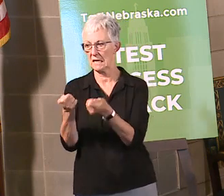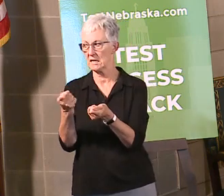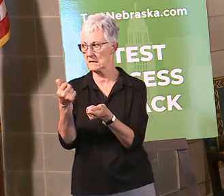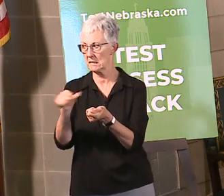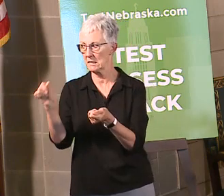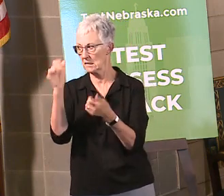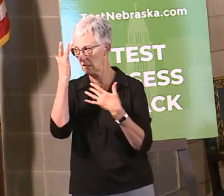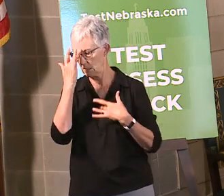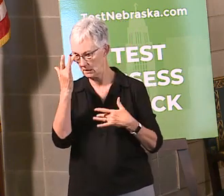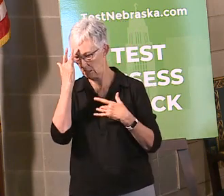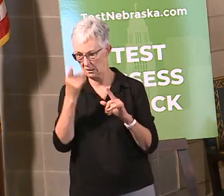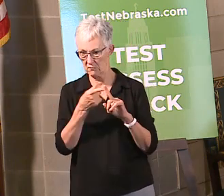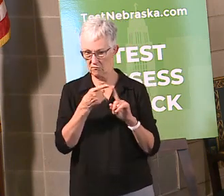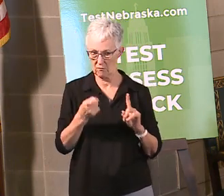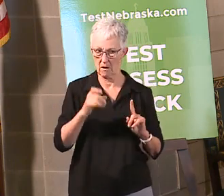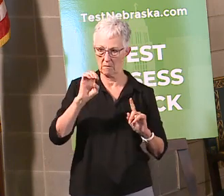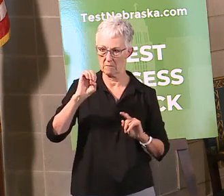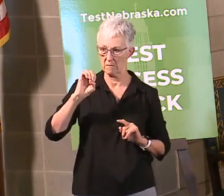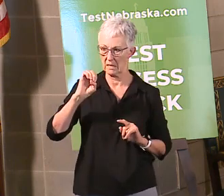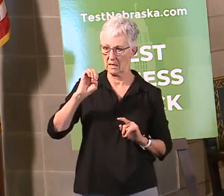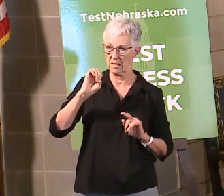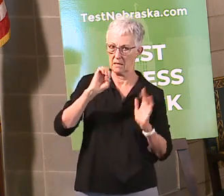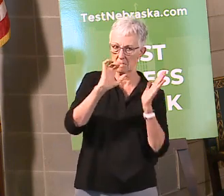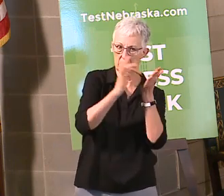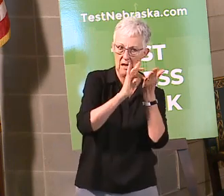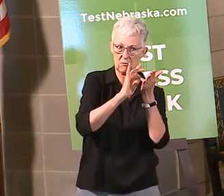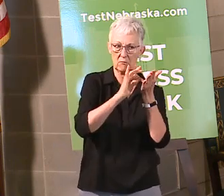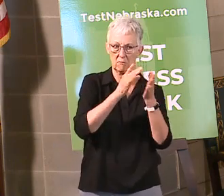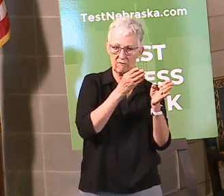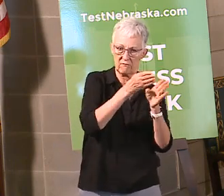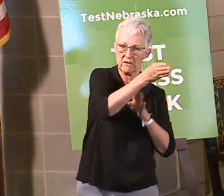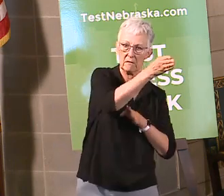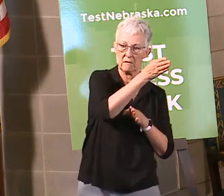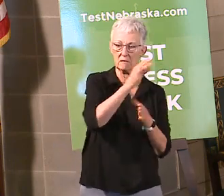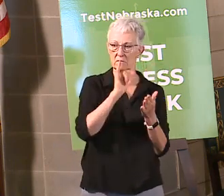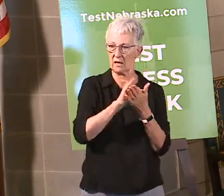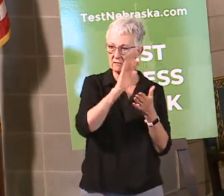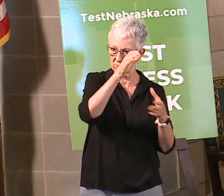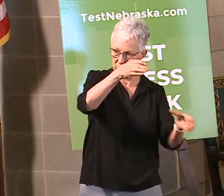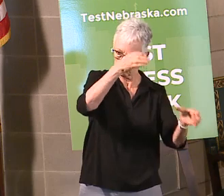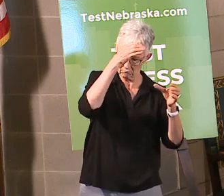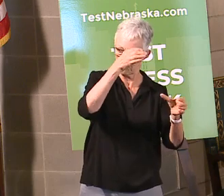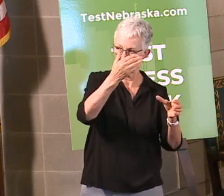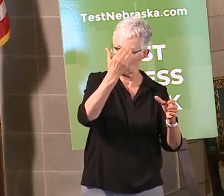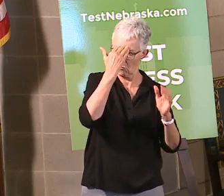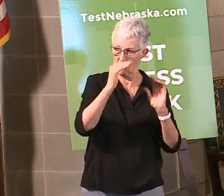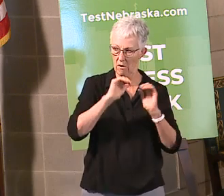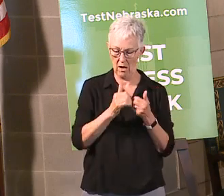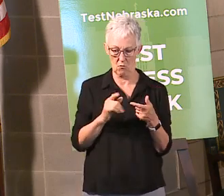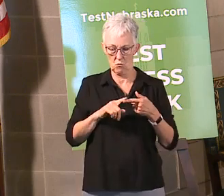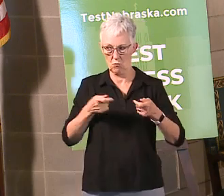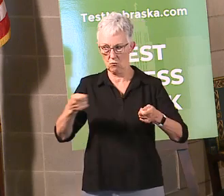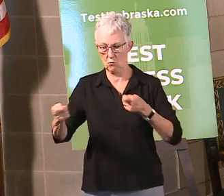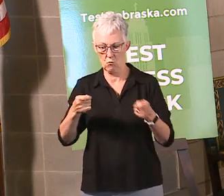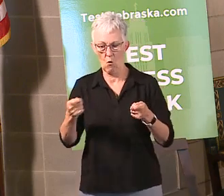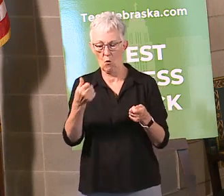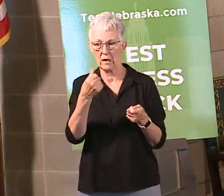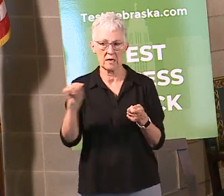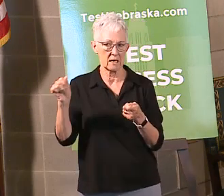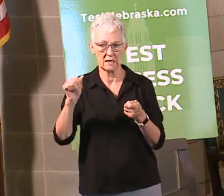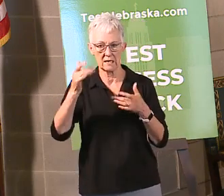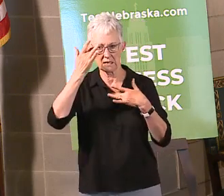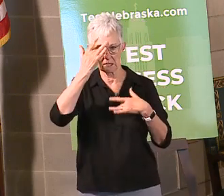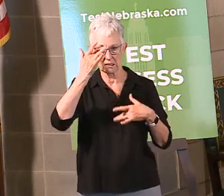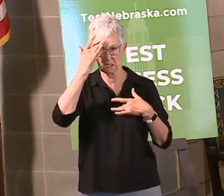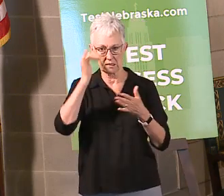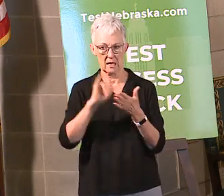an epidemiology standpoint. That's been a proven tool to be able to find those people, isolate them, quarantine them,